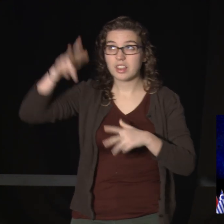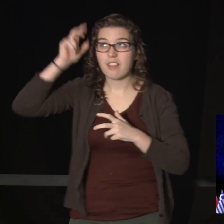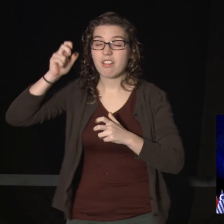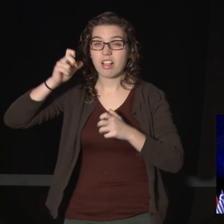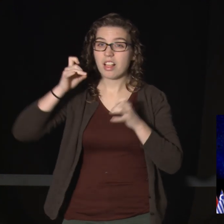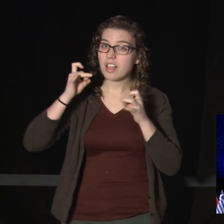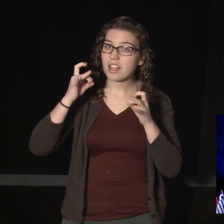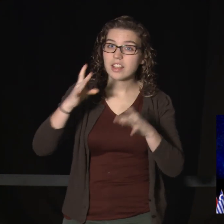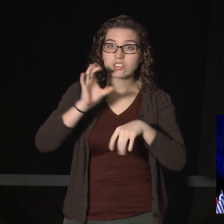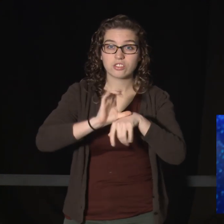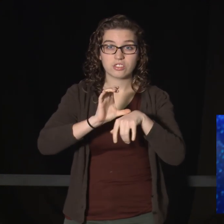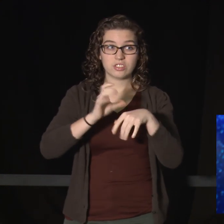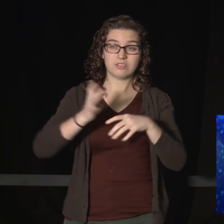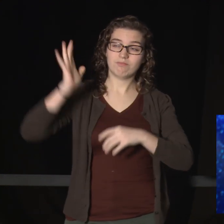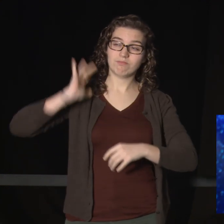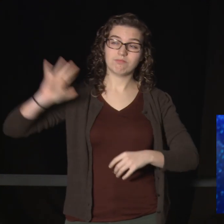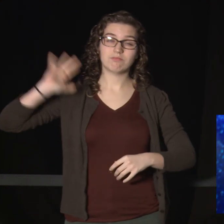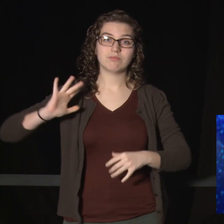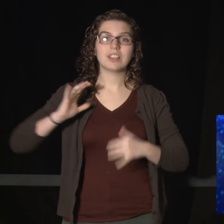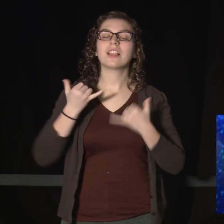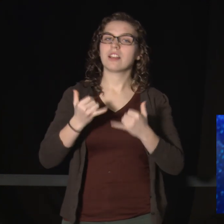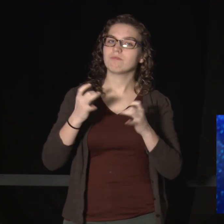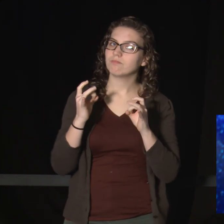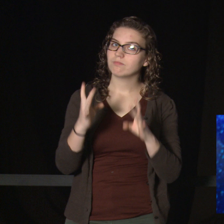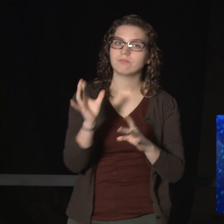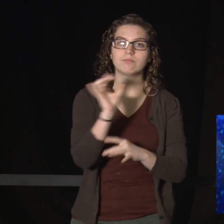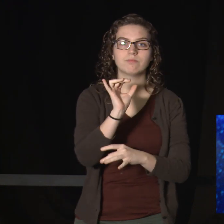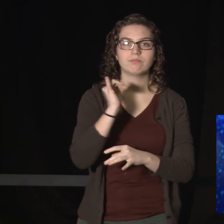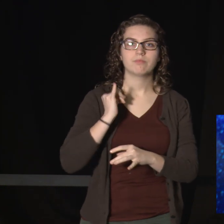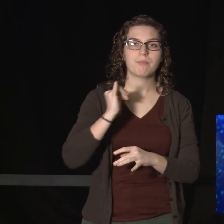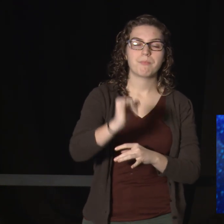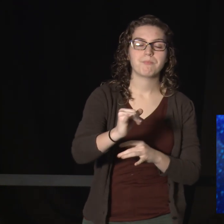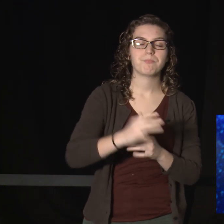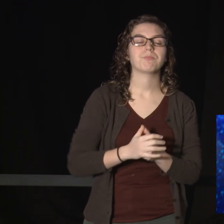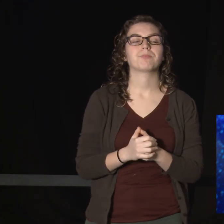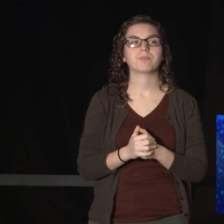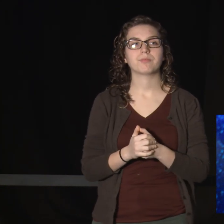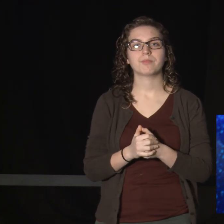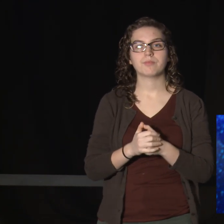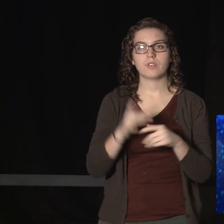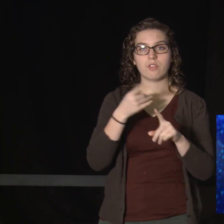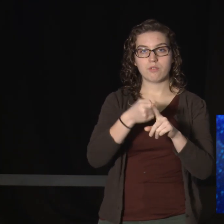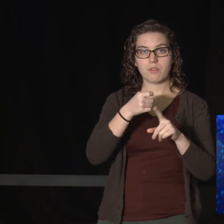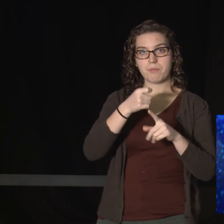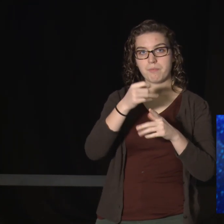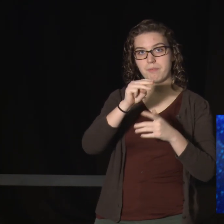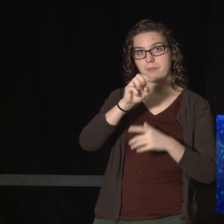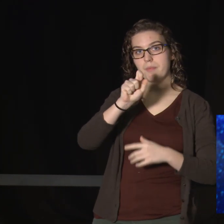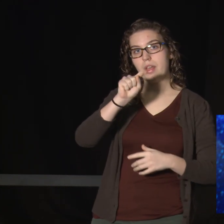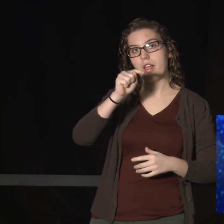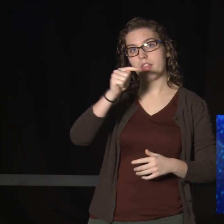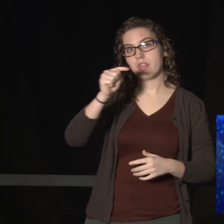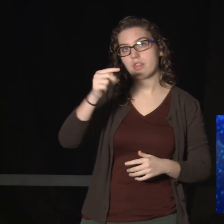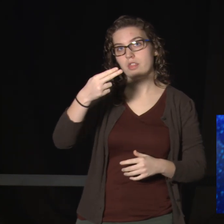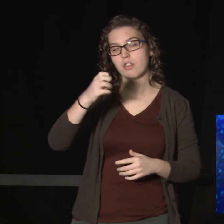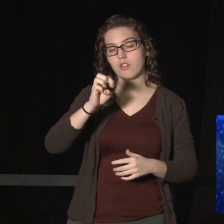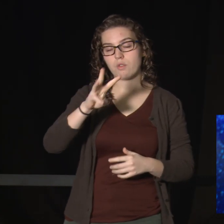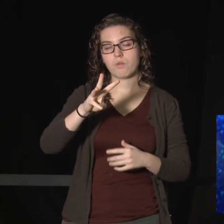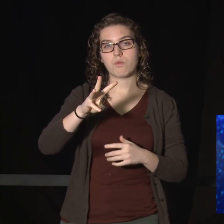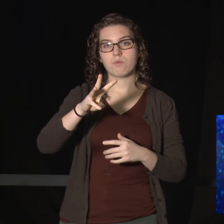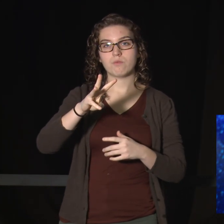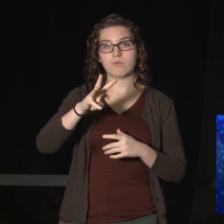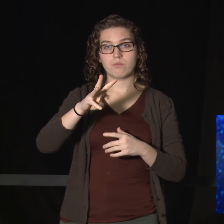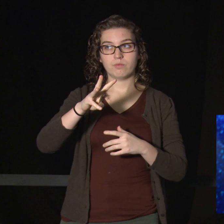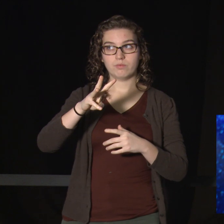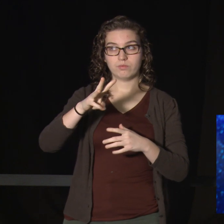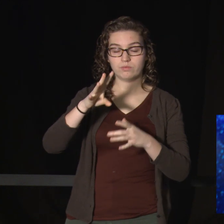now. But out of the Gospel of Matthew comes the cogent